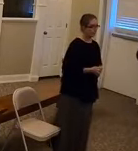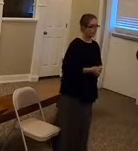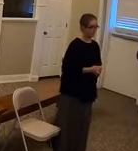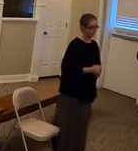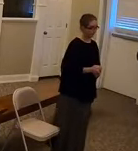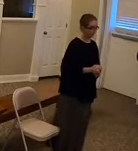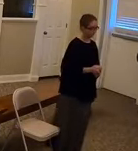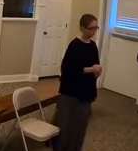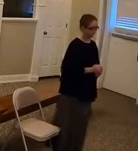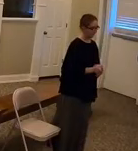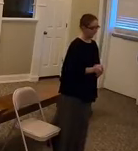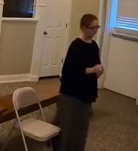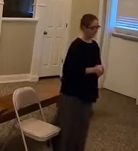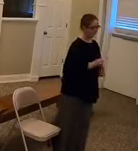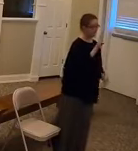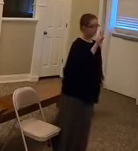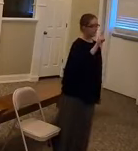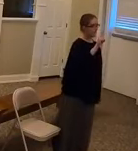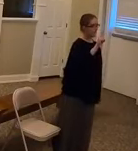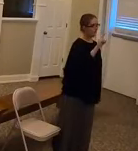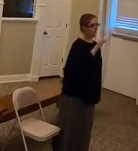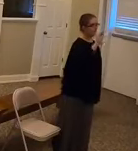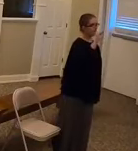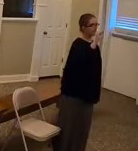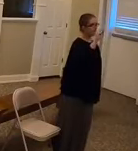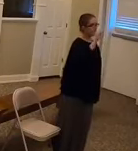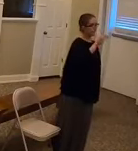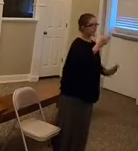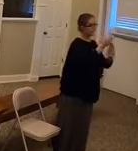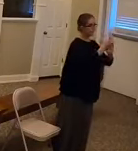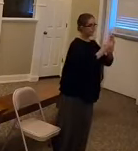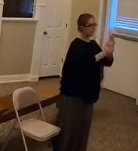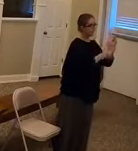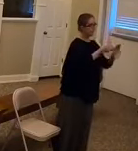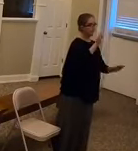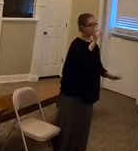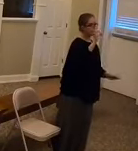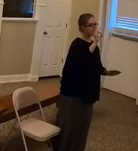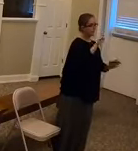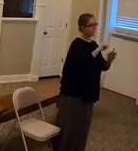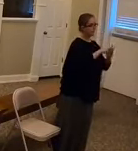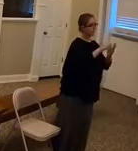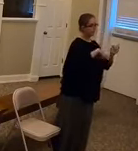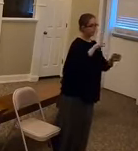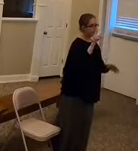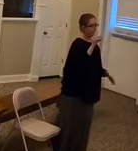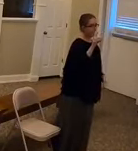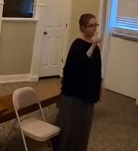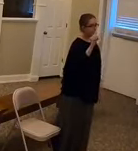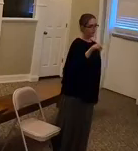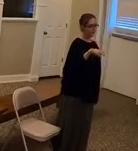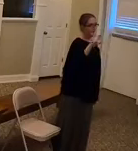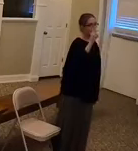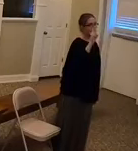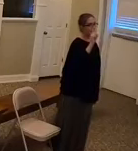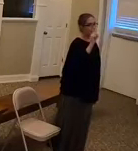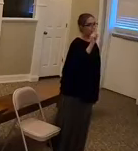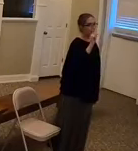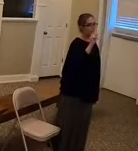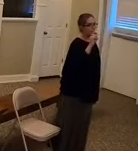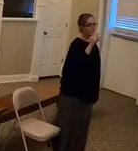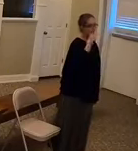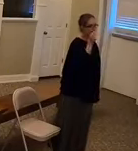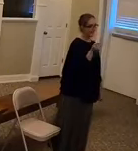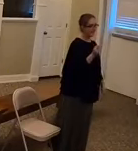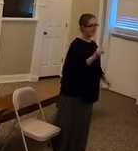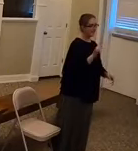Hallelujah. 2 Samuel chapter 9, beginning with verse 1. And David said,